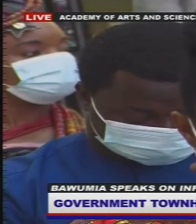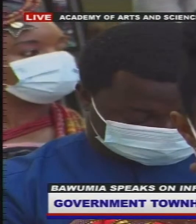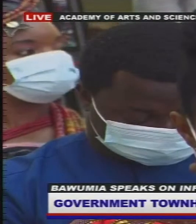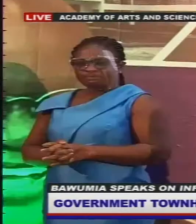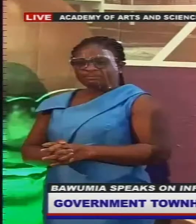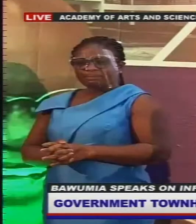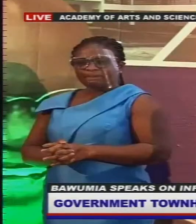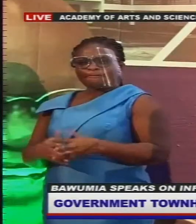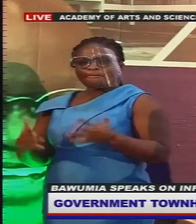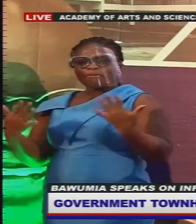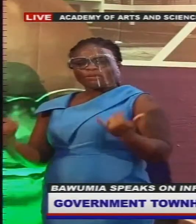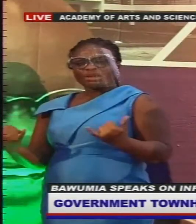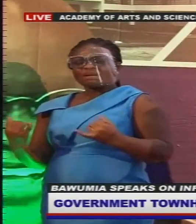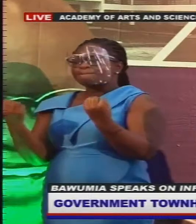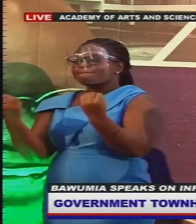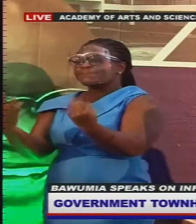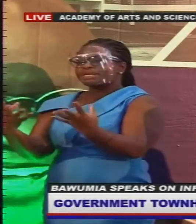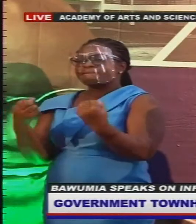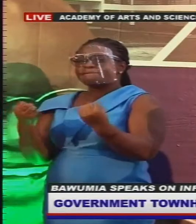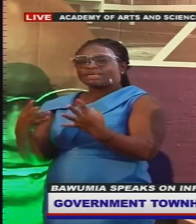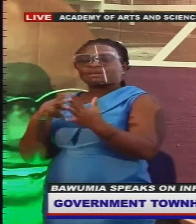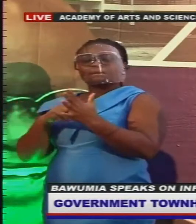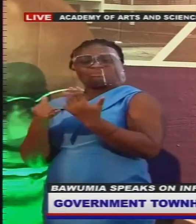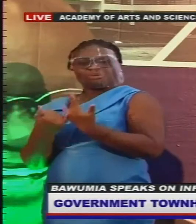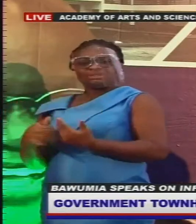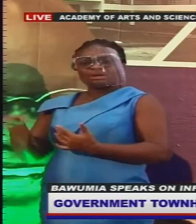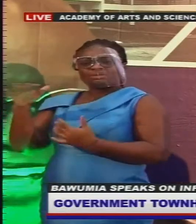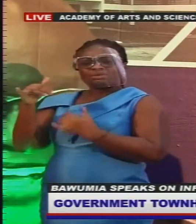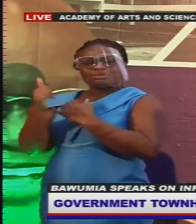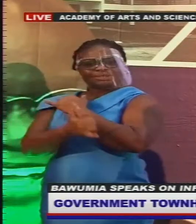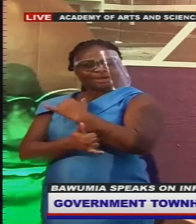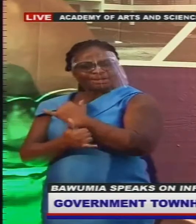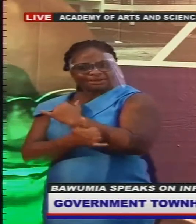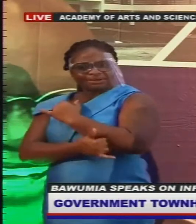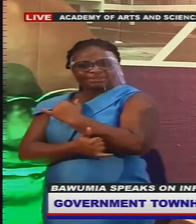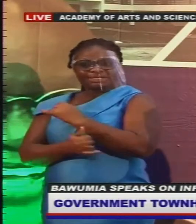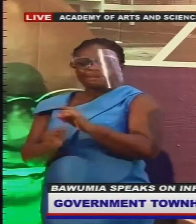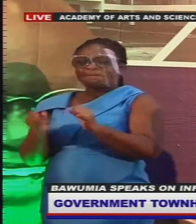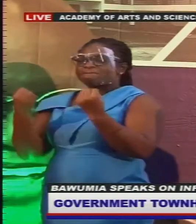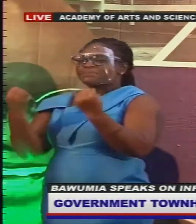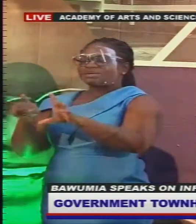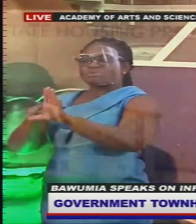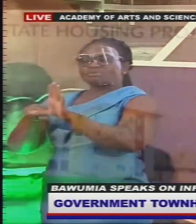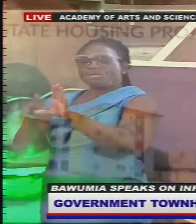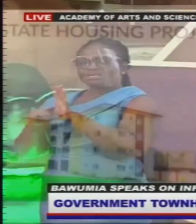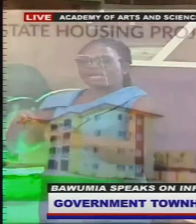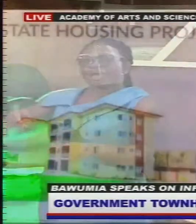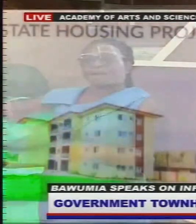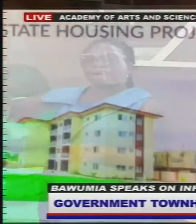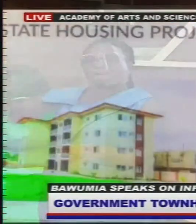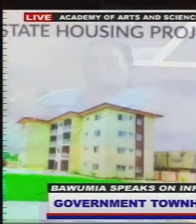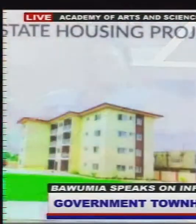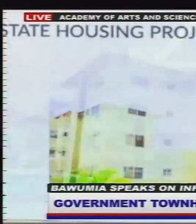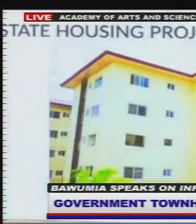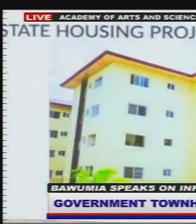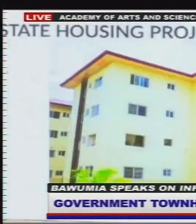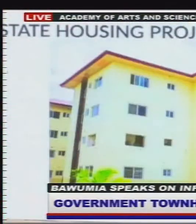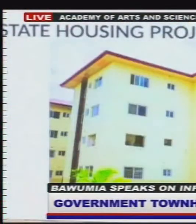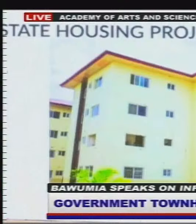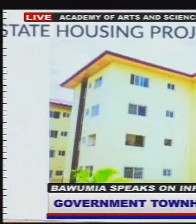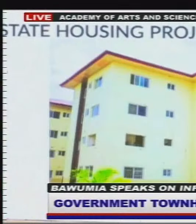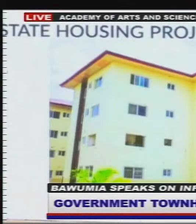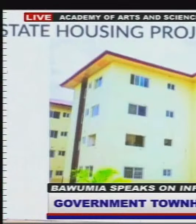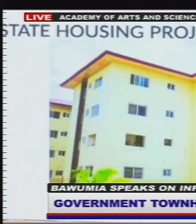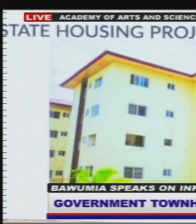And they have many projects across the country and across many regions. In Upper West, they have a housing project